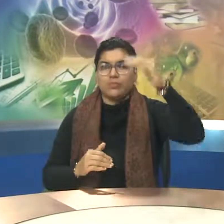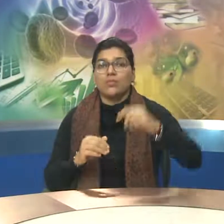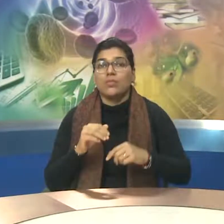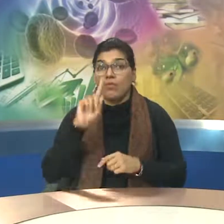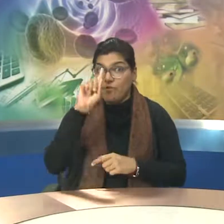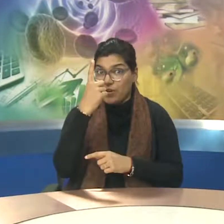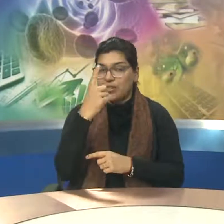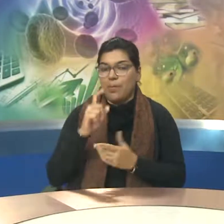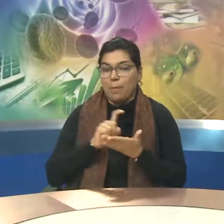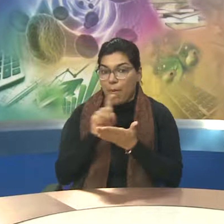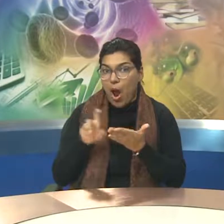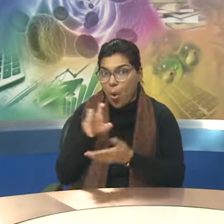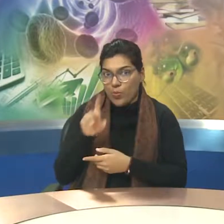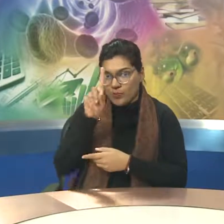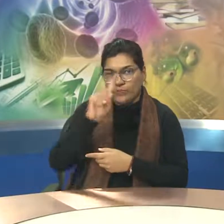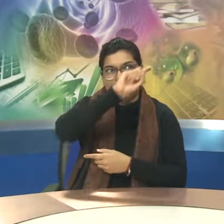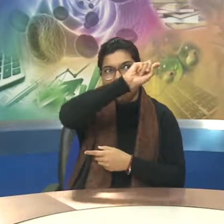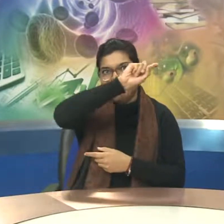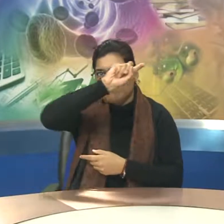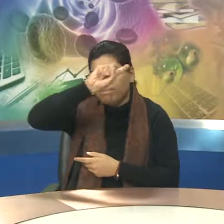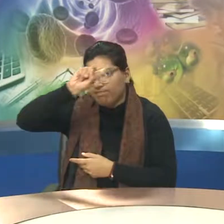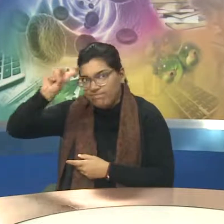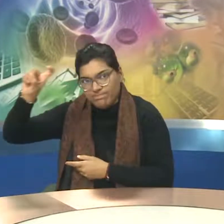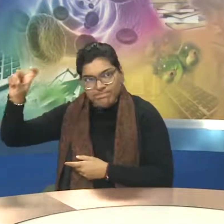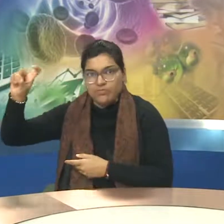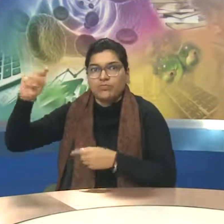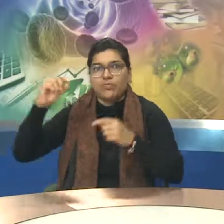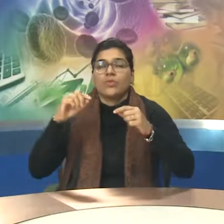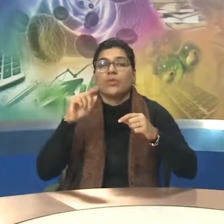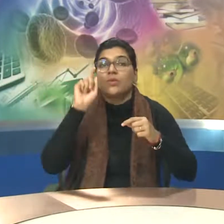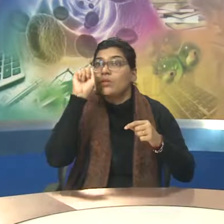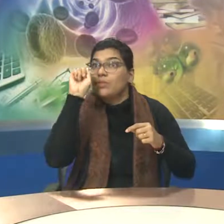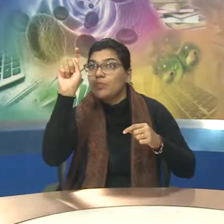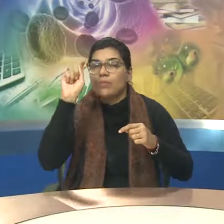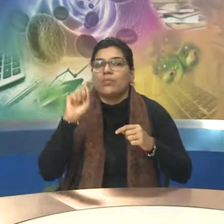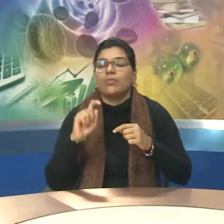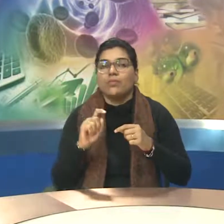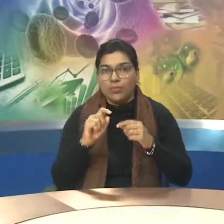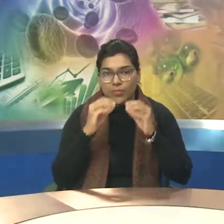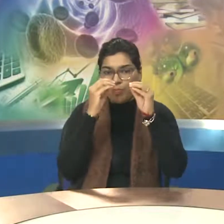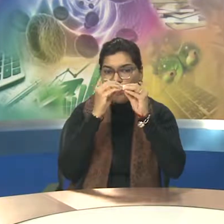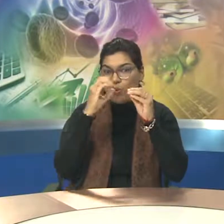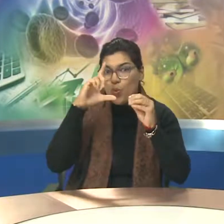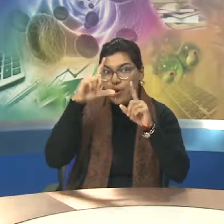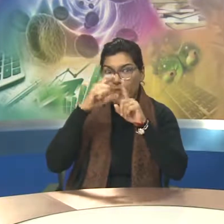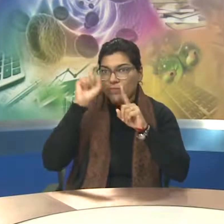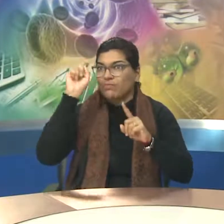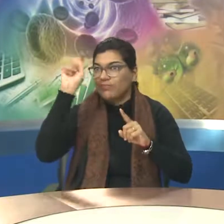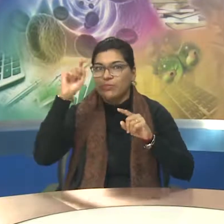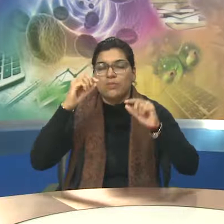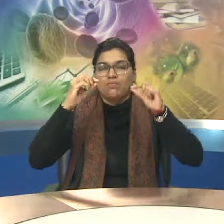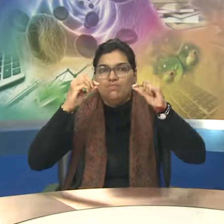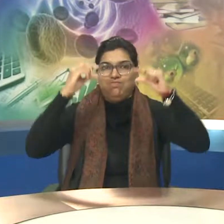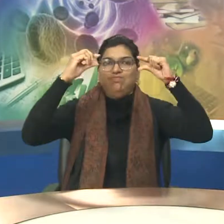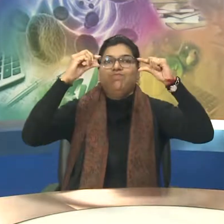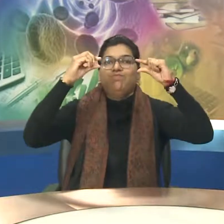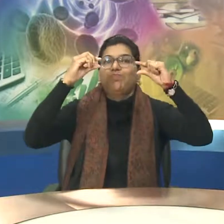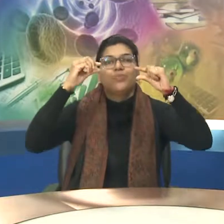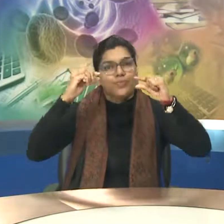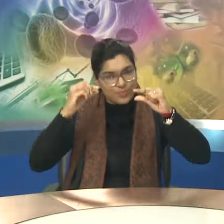We can write whole paragraph and select from the starting point